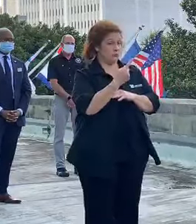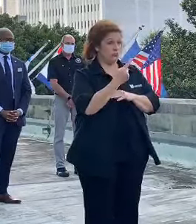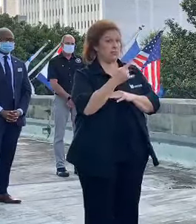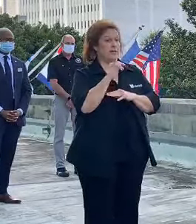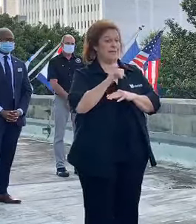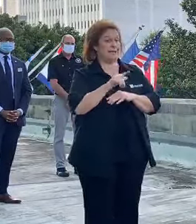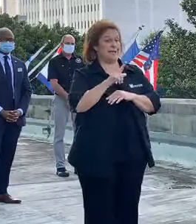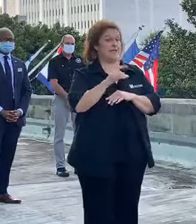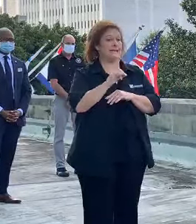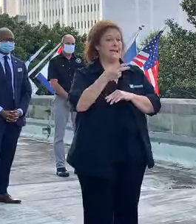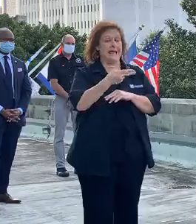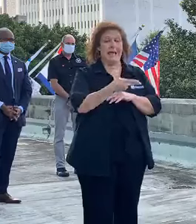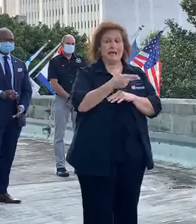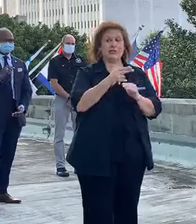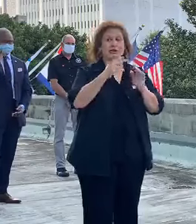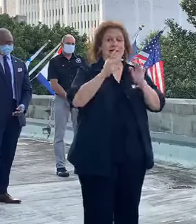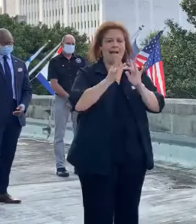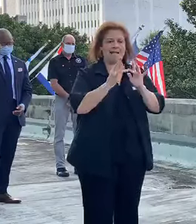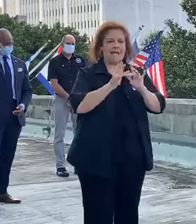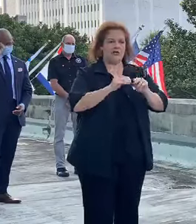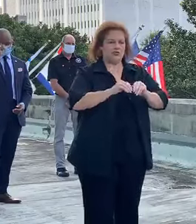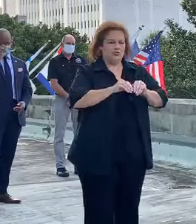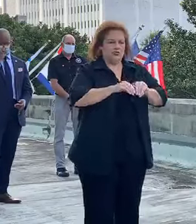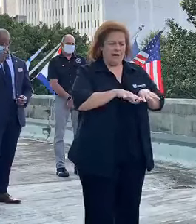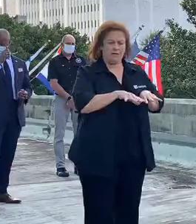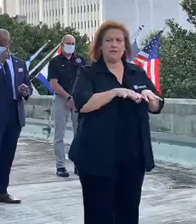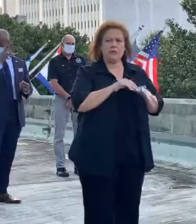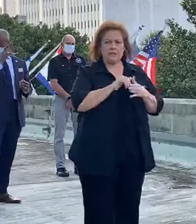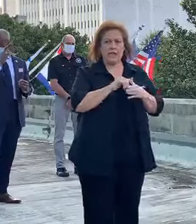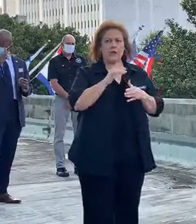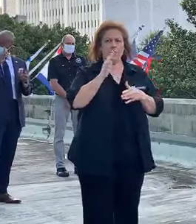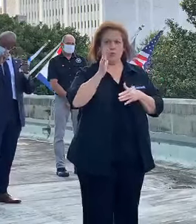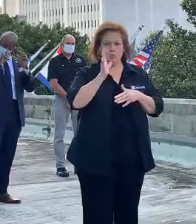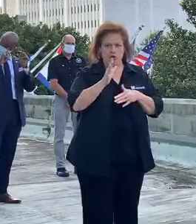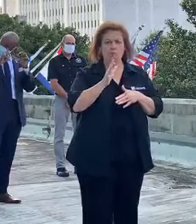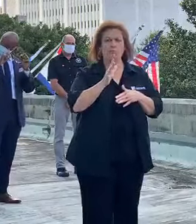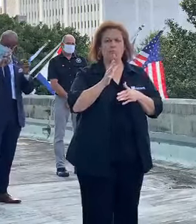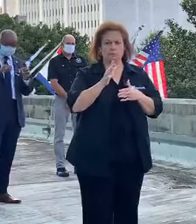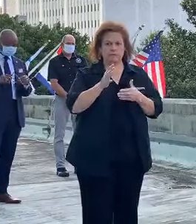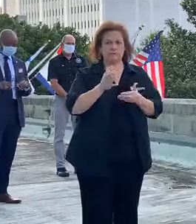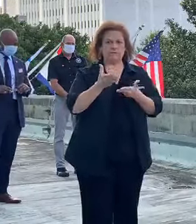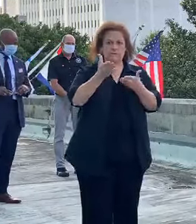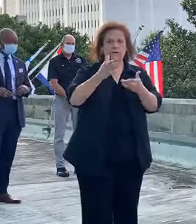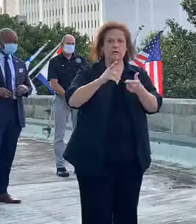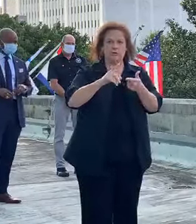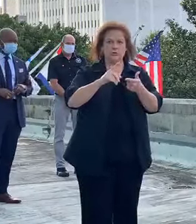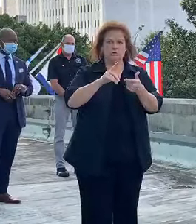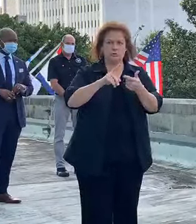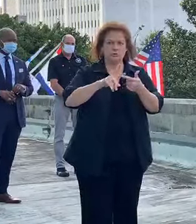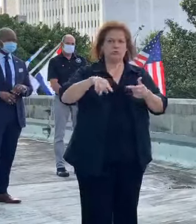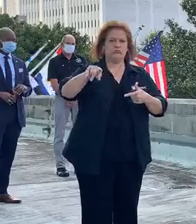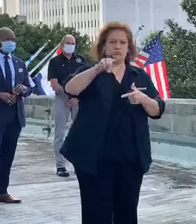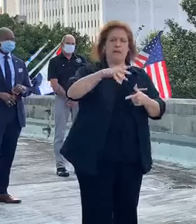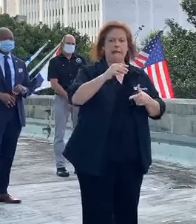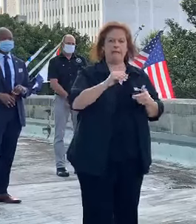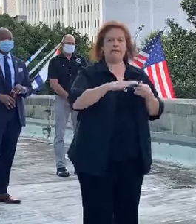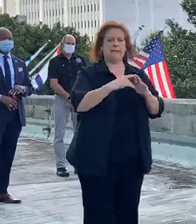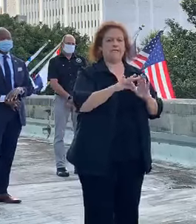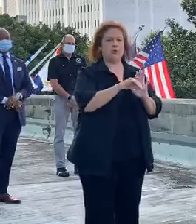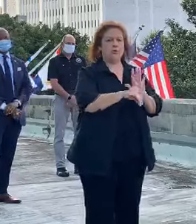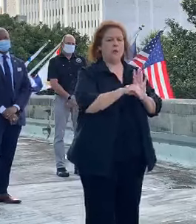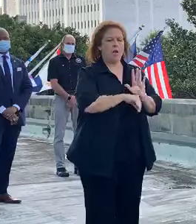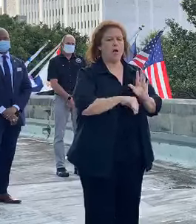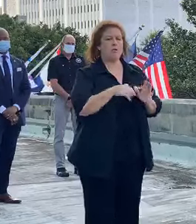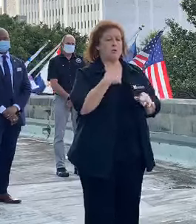the LDH contact tracers that will be provided as well to the city of New Orleans. We